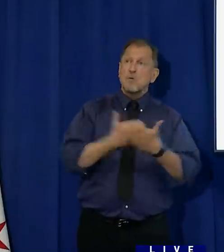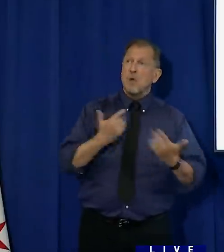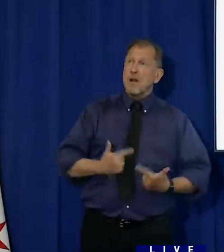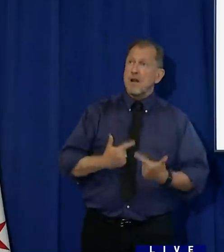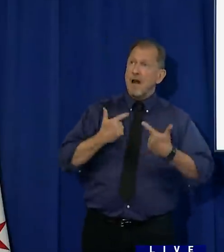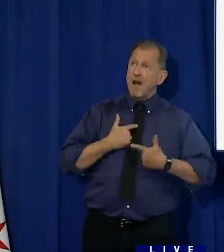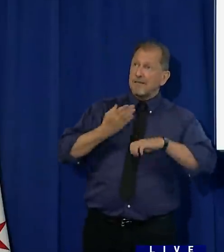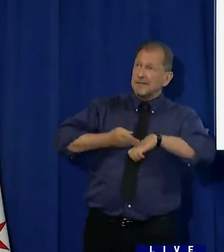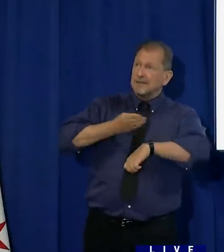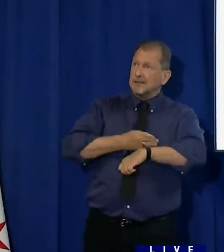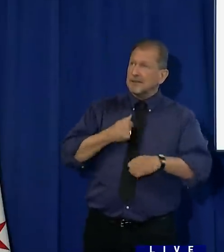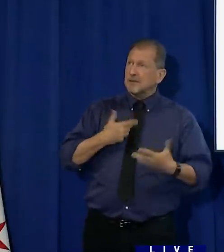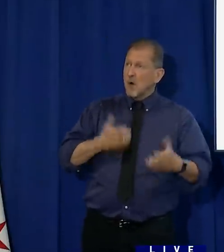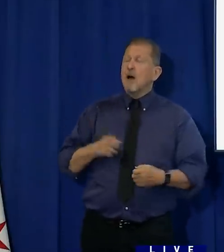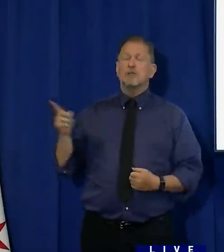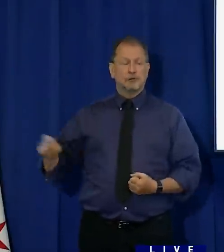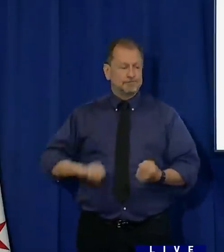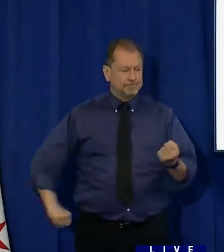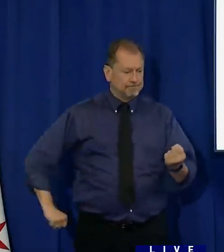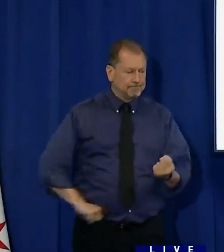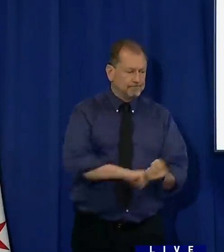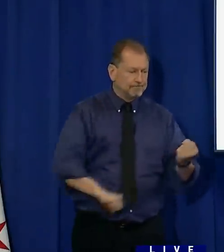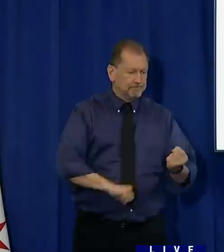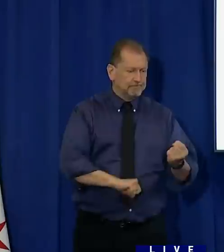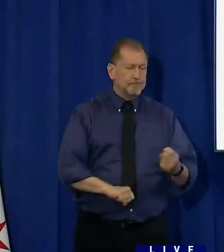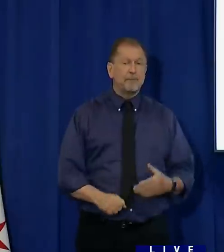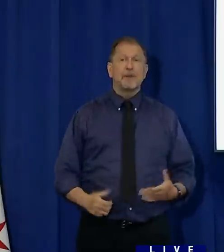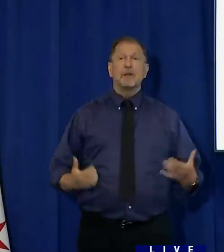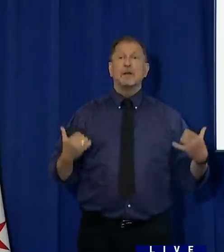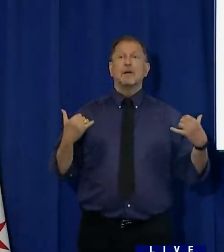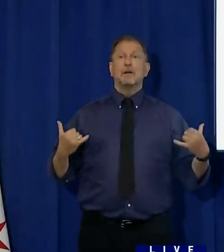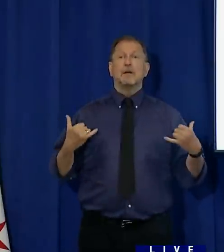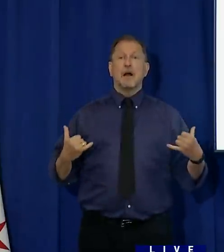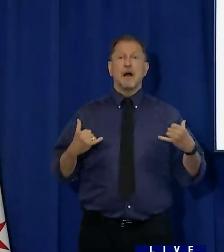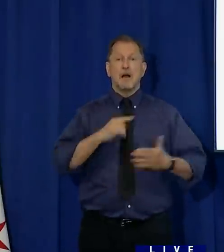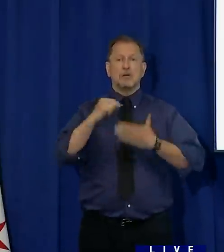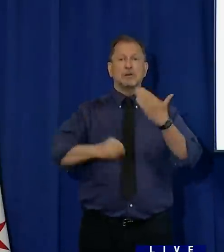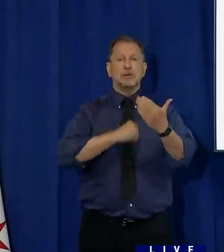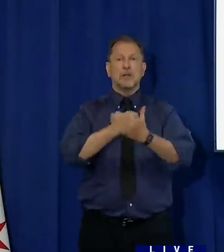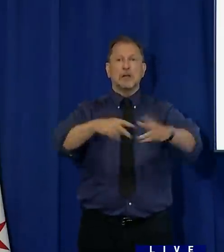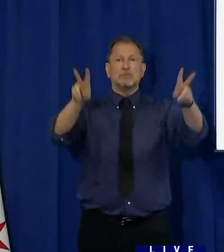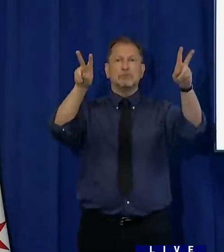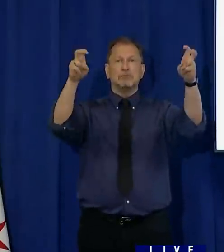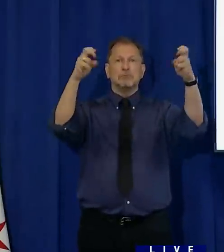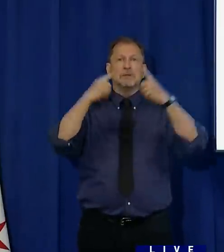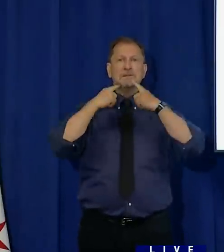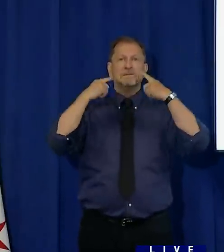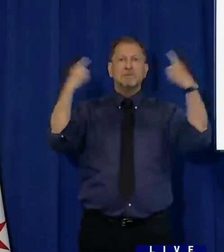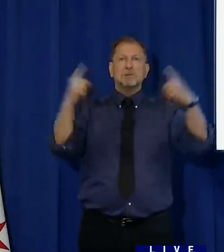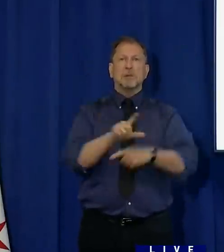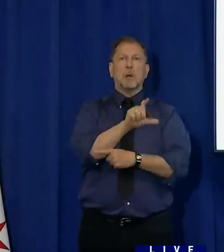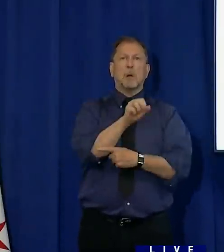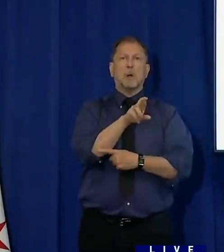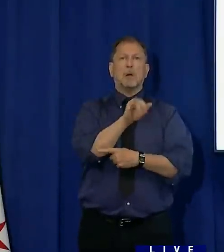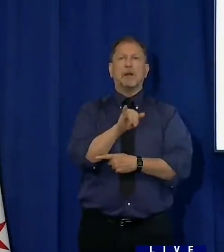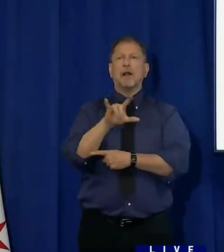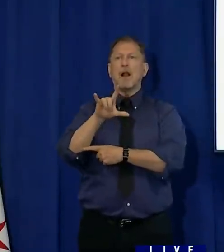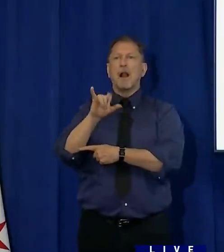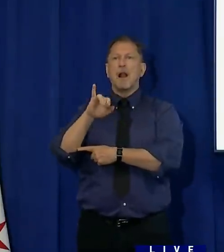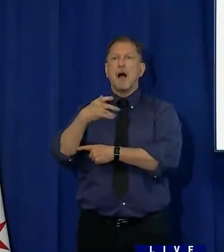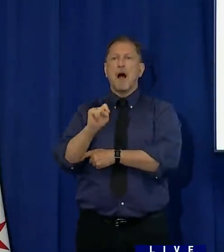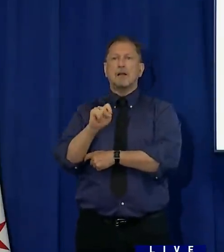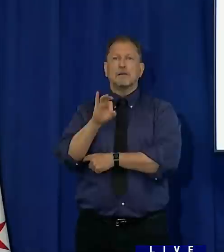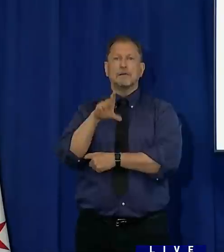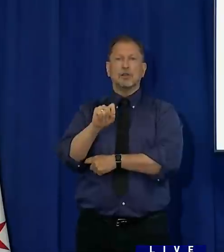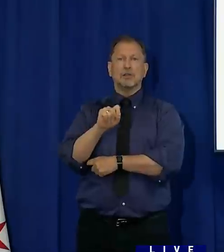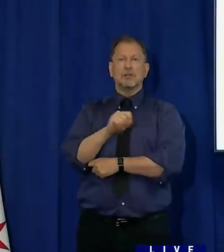This is the era of Lori Lightfoot, and I intend to do all